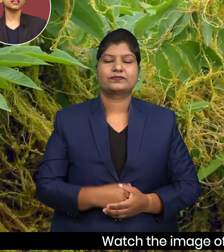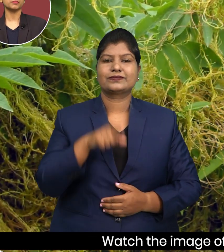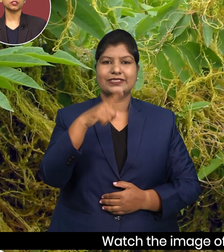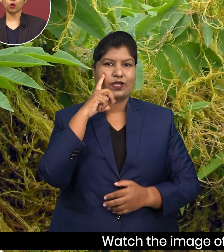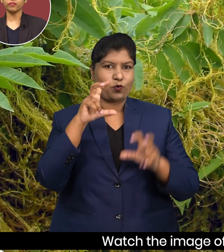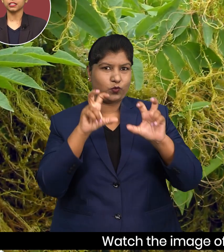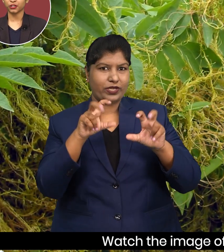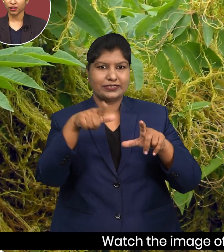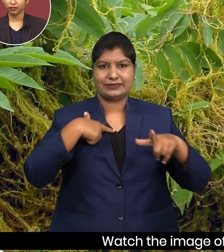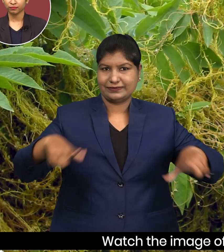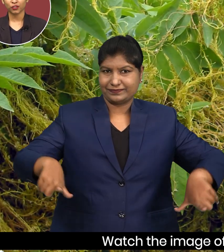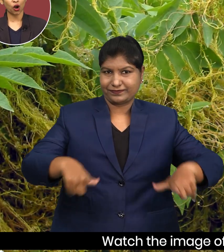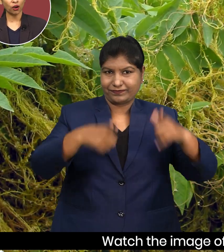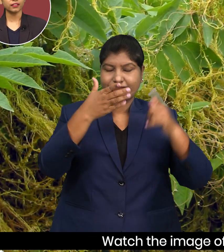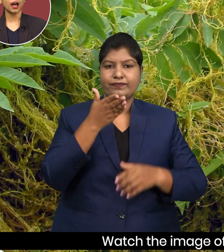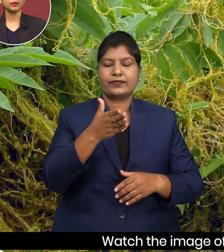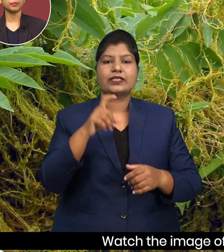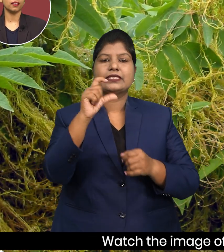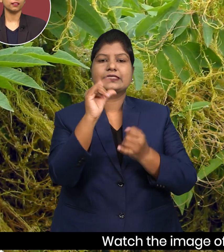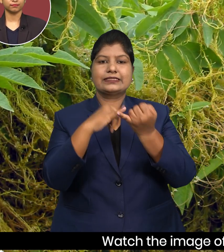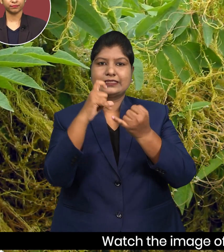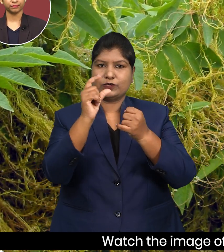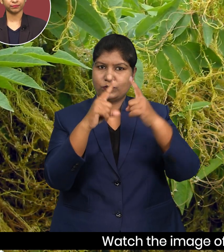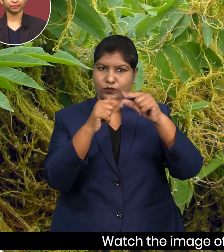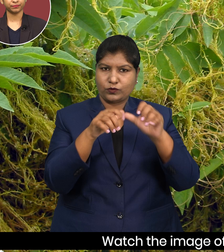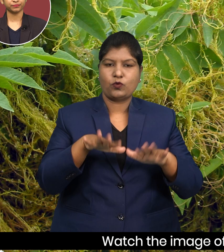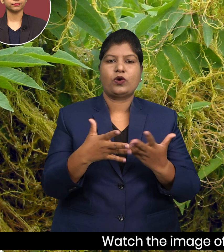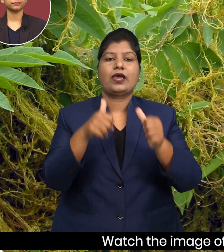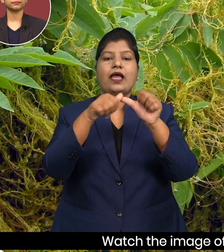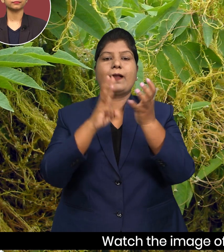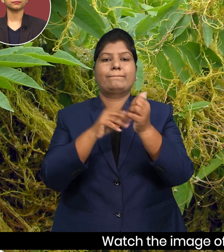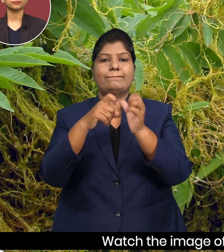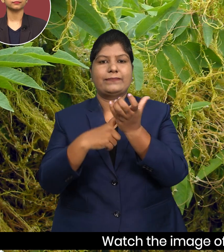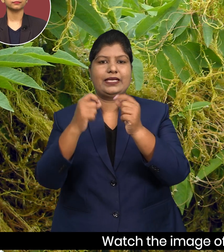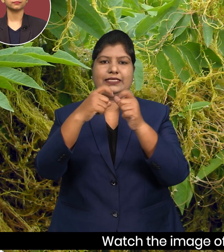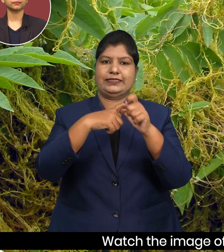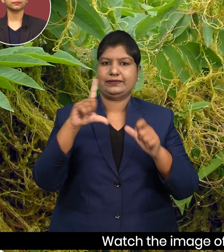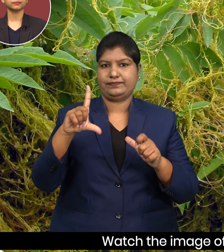What's the image of cuscuta or amarbel?